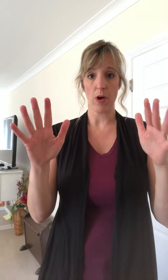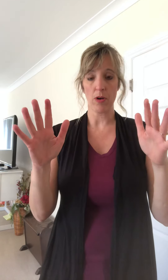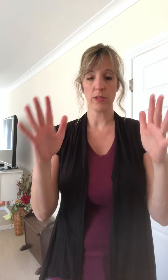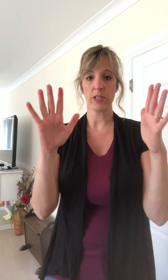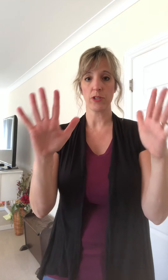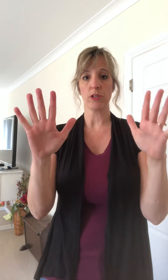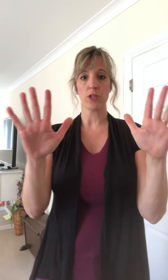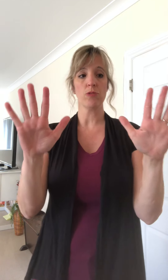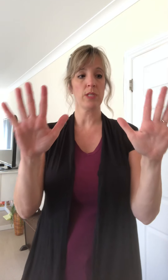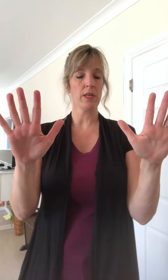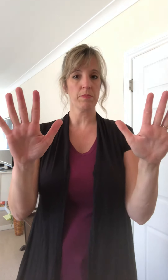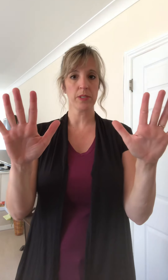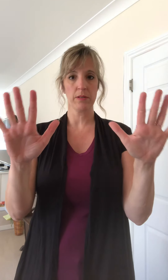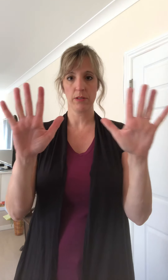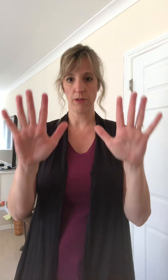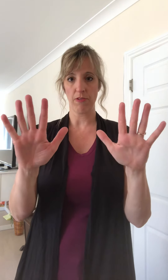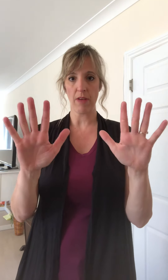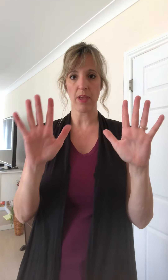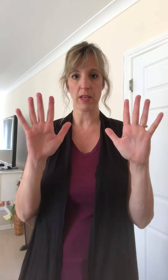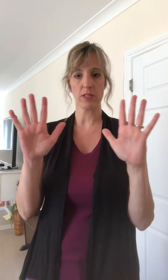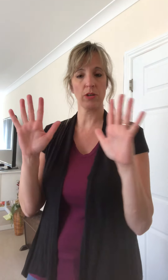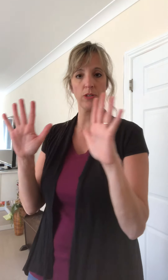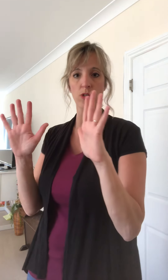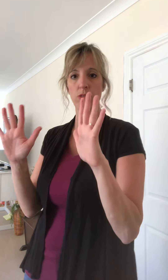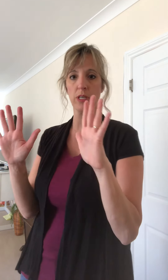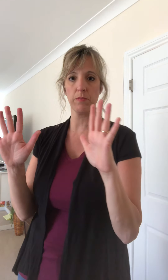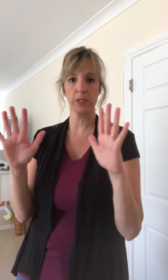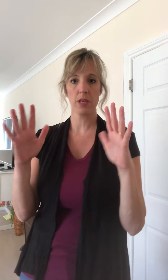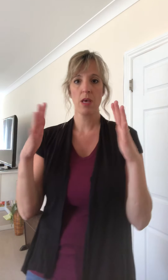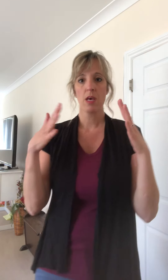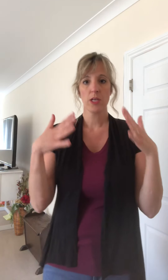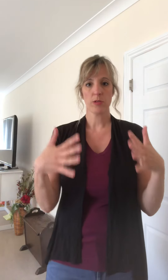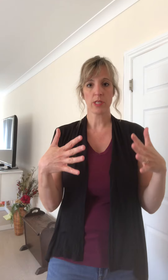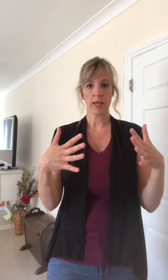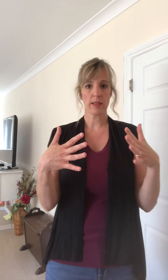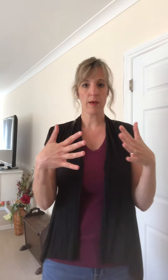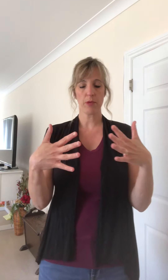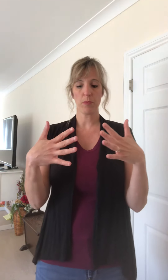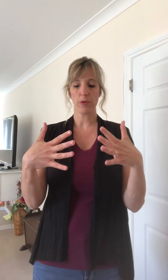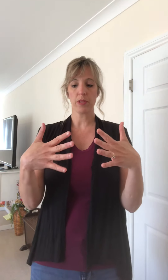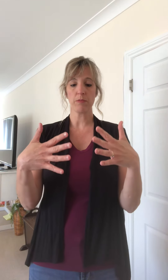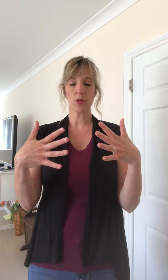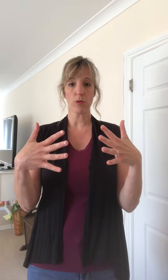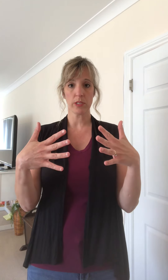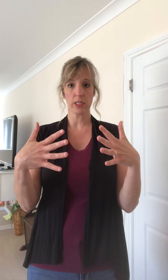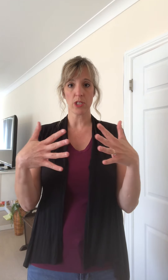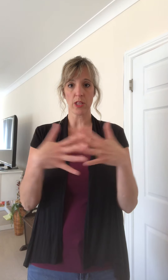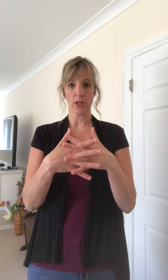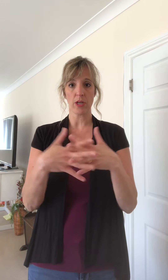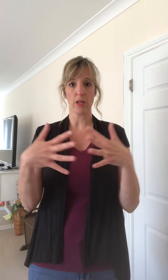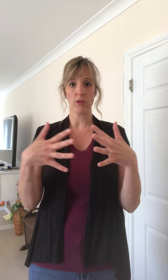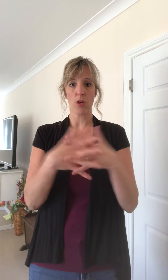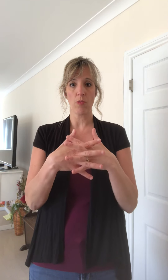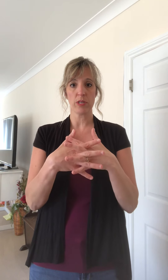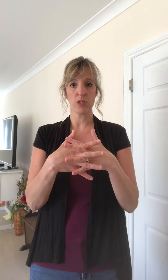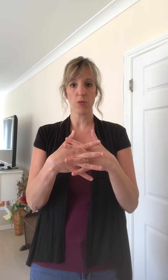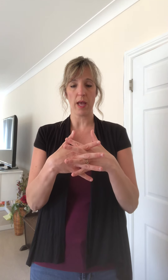football. These are your 2 teams. Your 5 hands are your 2 teams. You take them, you put them towards each other, and you go in